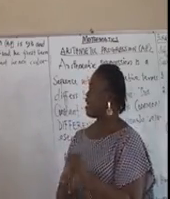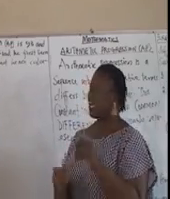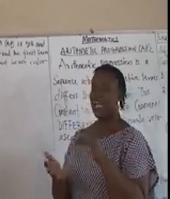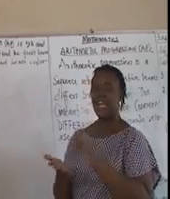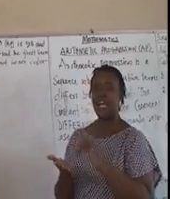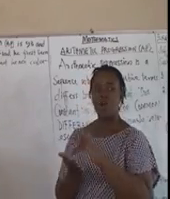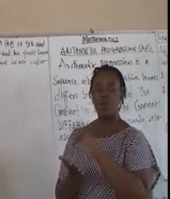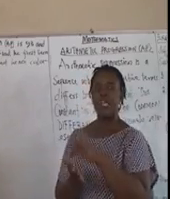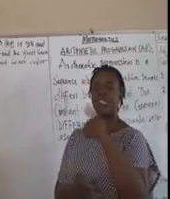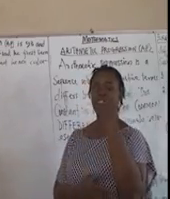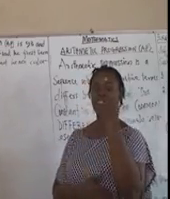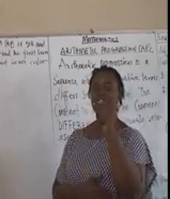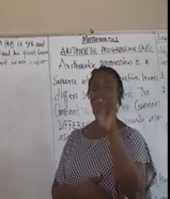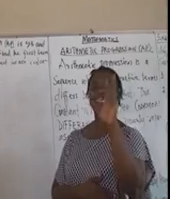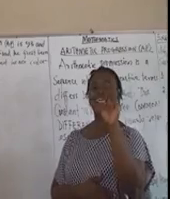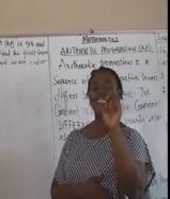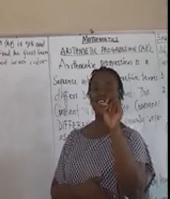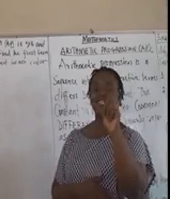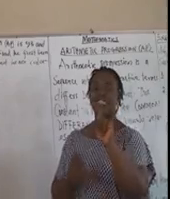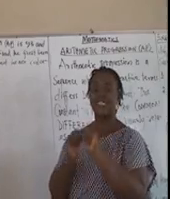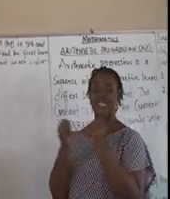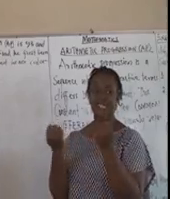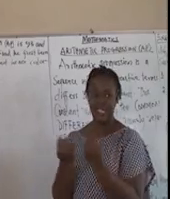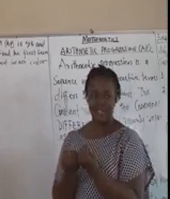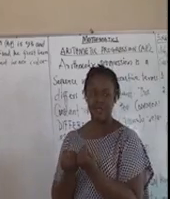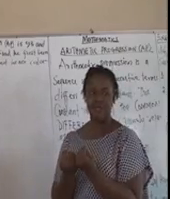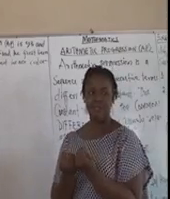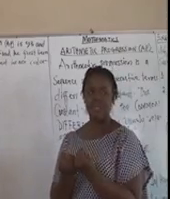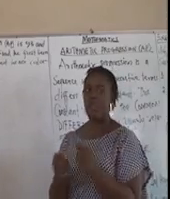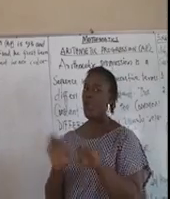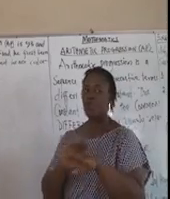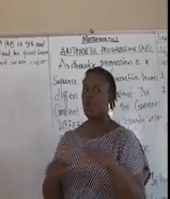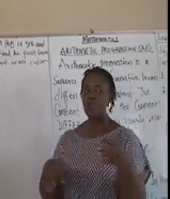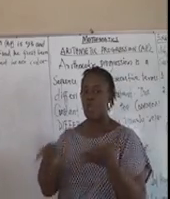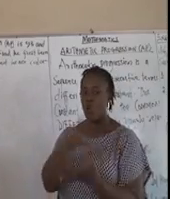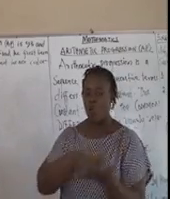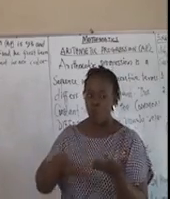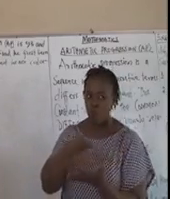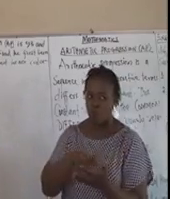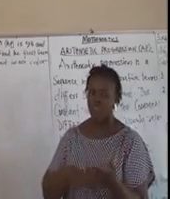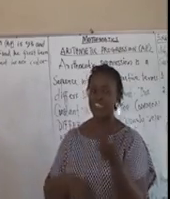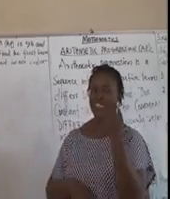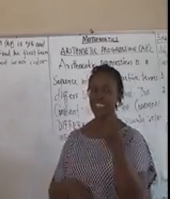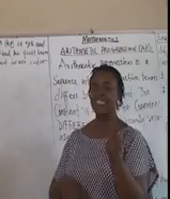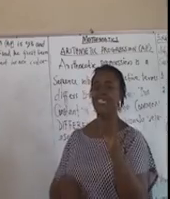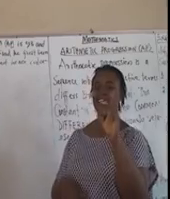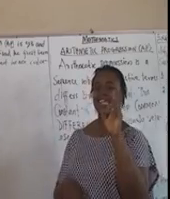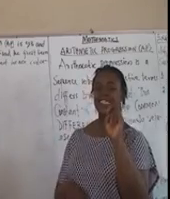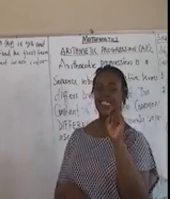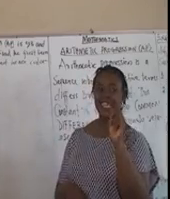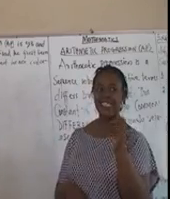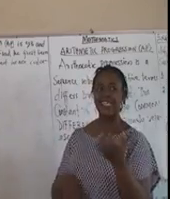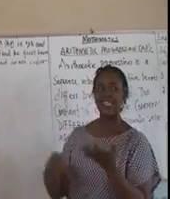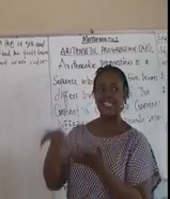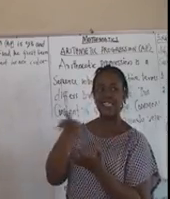the 30th 10 of the sequence. Don't be confused here. The 30th 10 will be resolved after we have